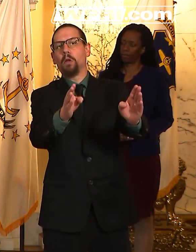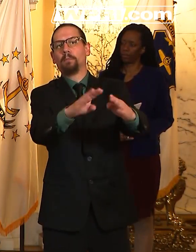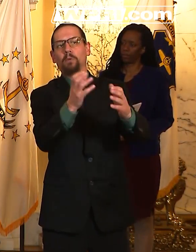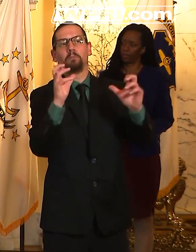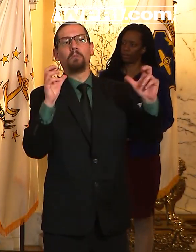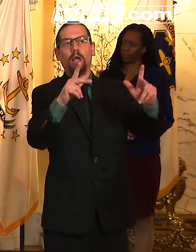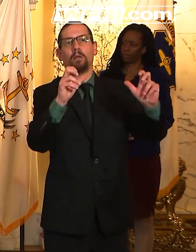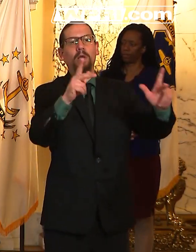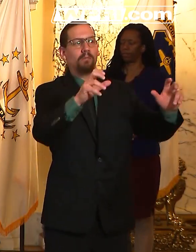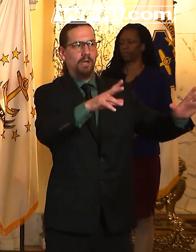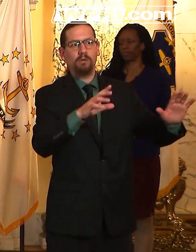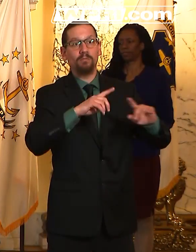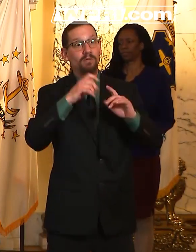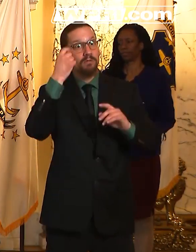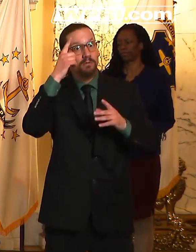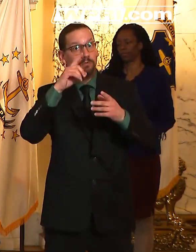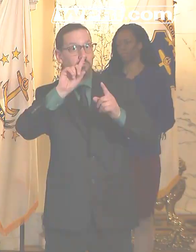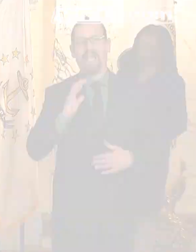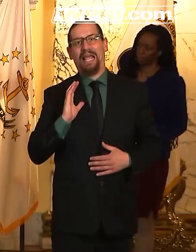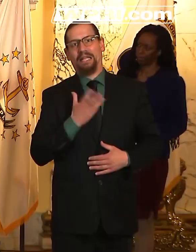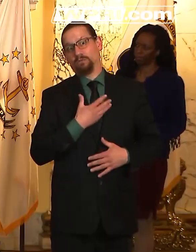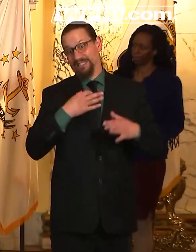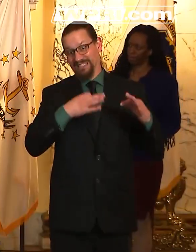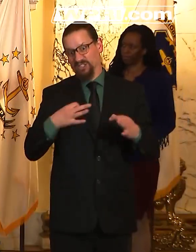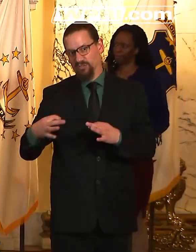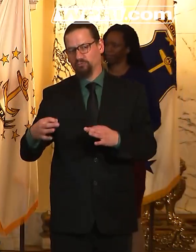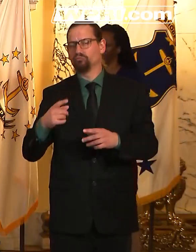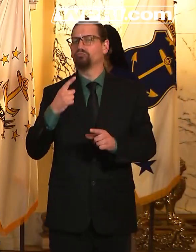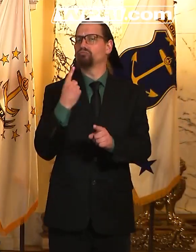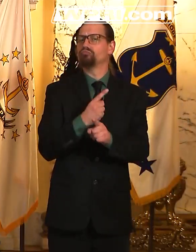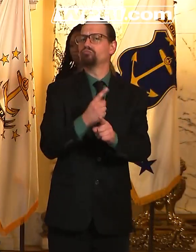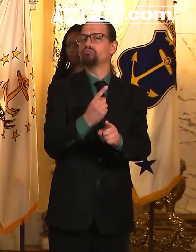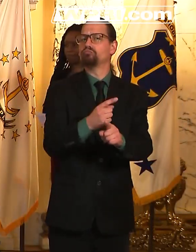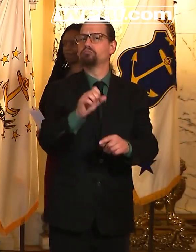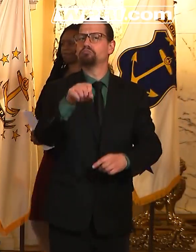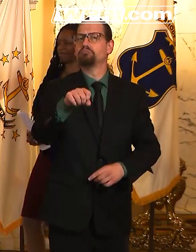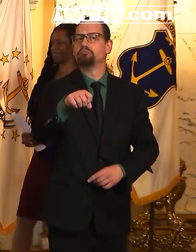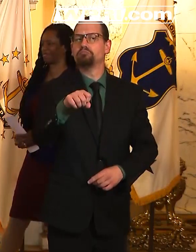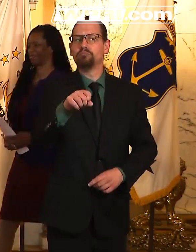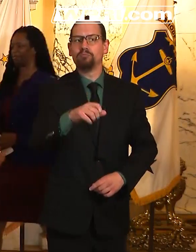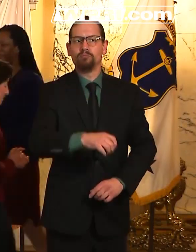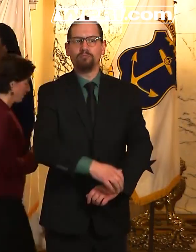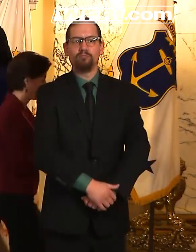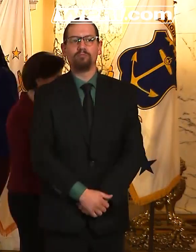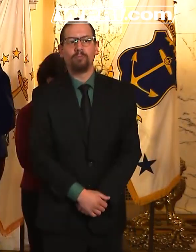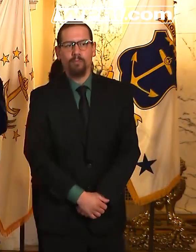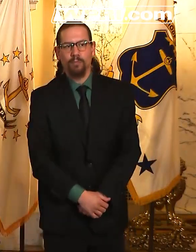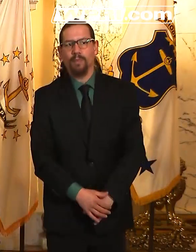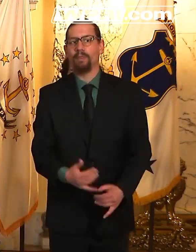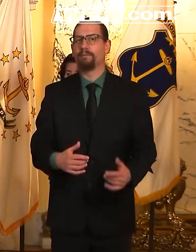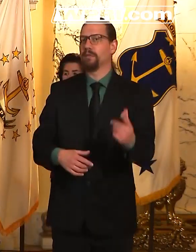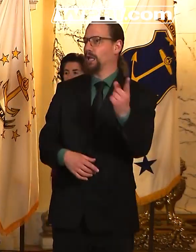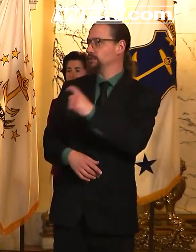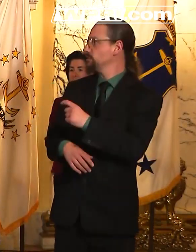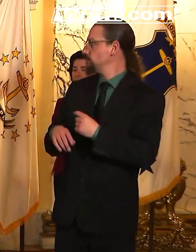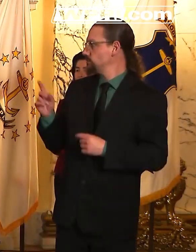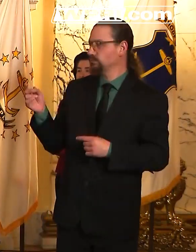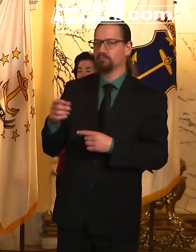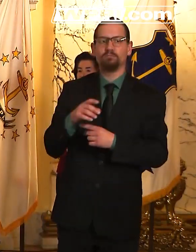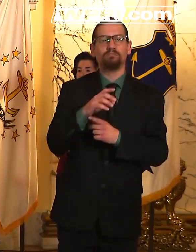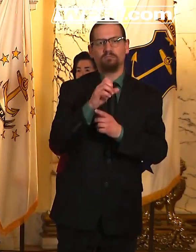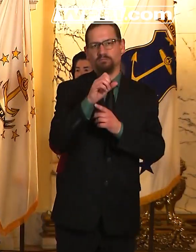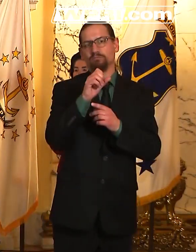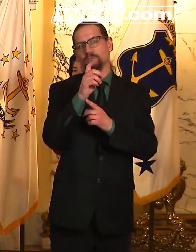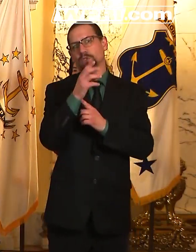ready, those are the metrics that we're tracking. Dr. Scott, this next question is for you. Based on the